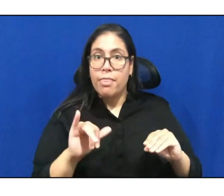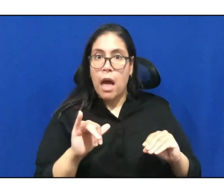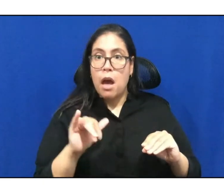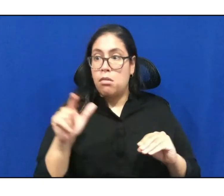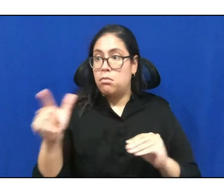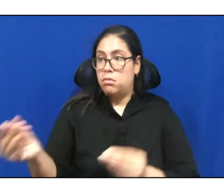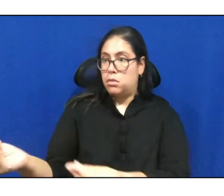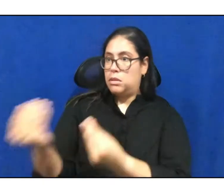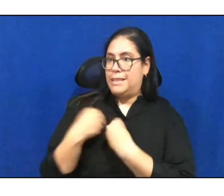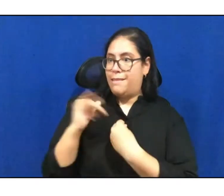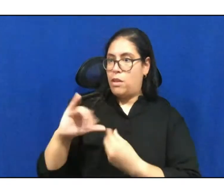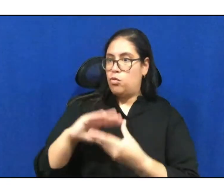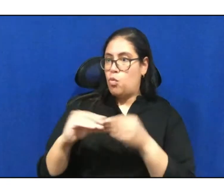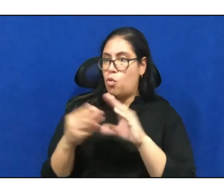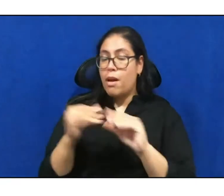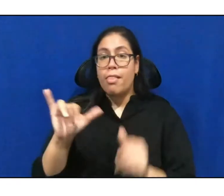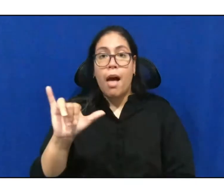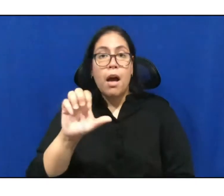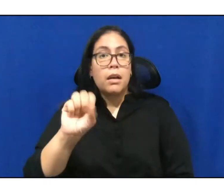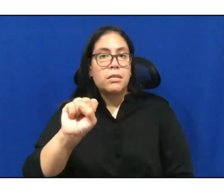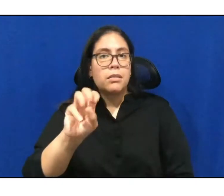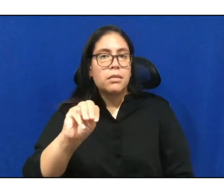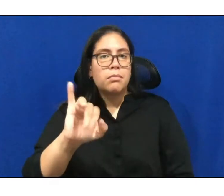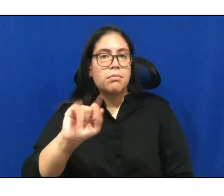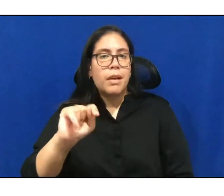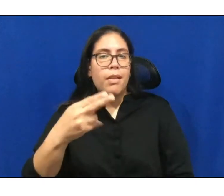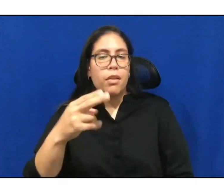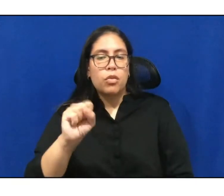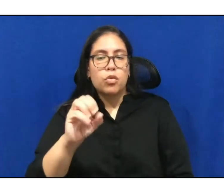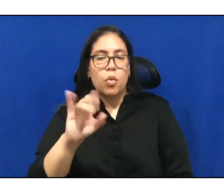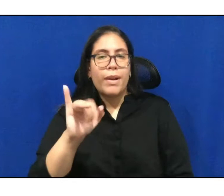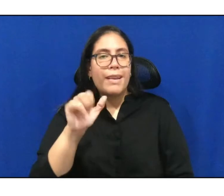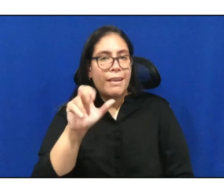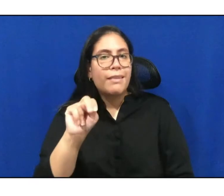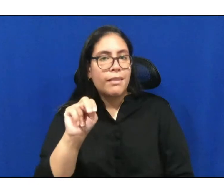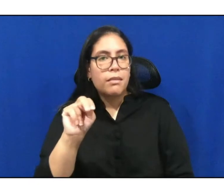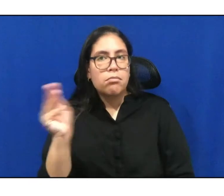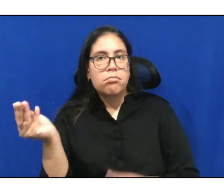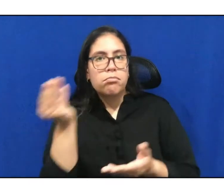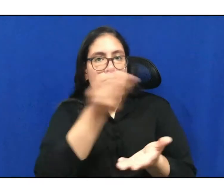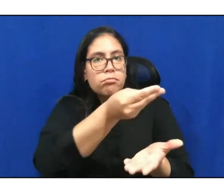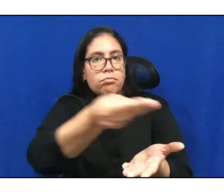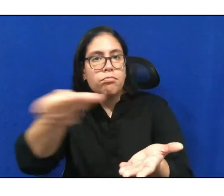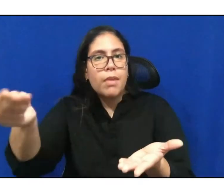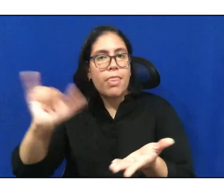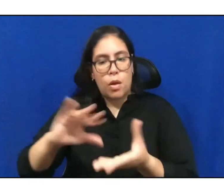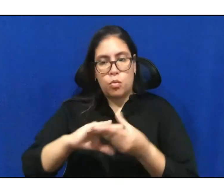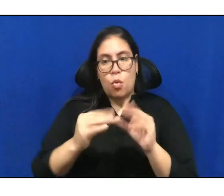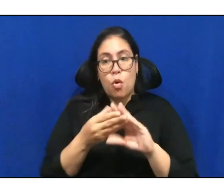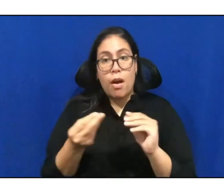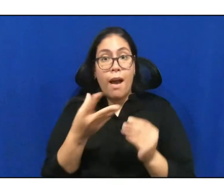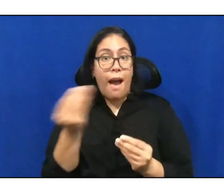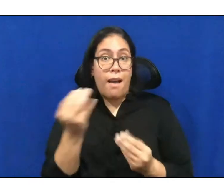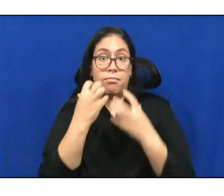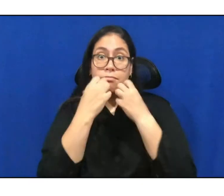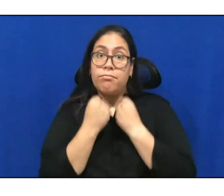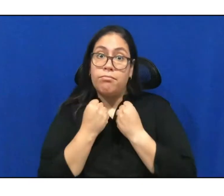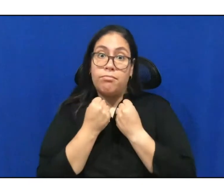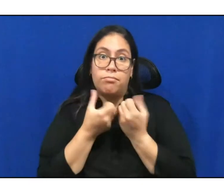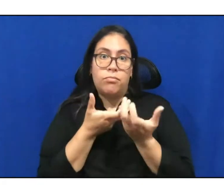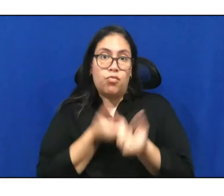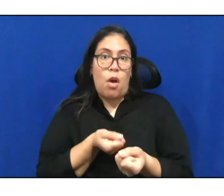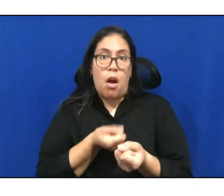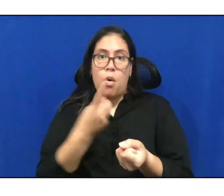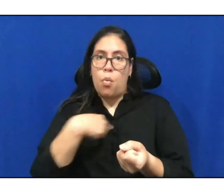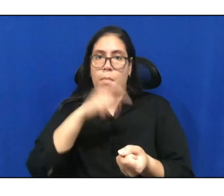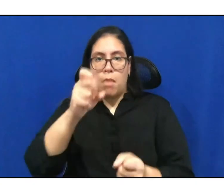the Smithsonian with these stories. And I think that's a sacred trust that poets also are fortunate enough to obey, but